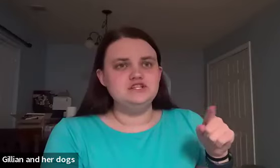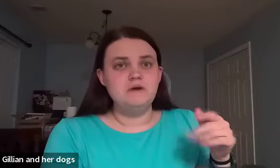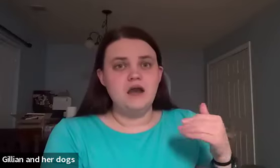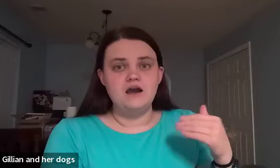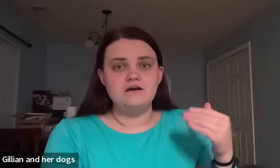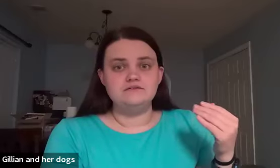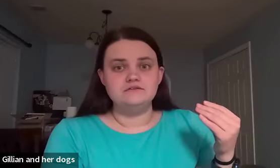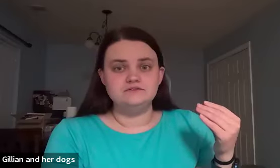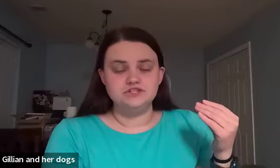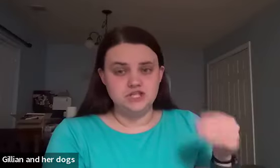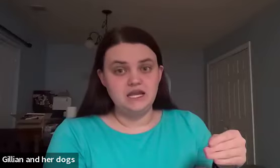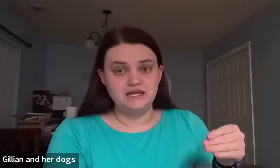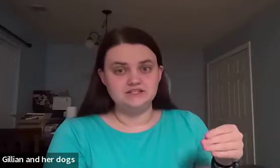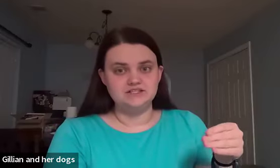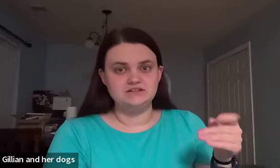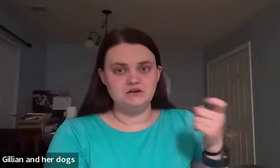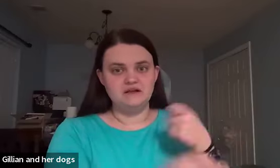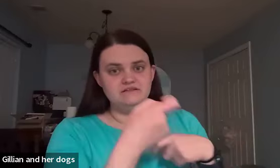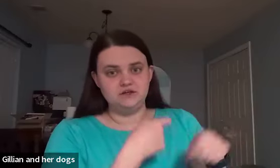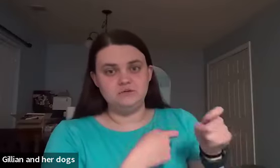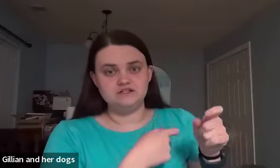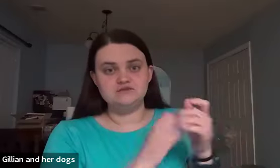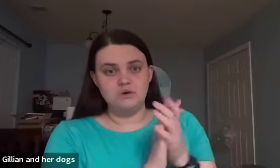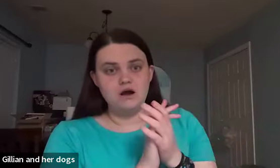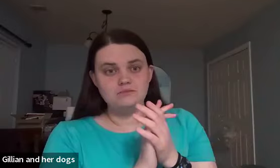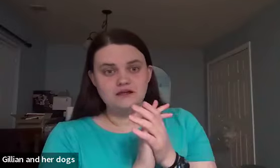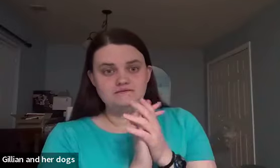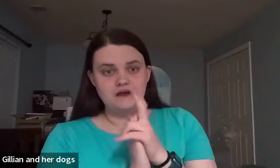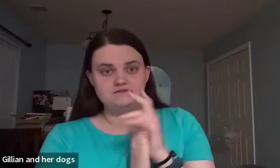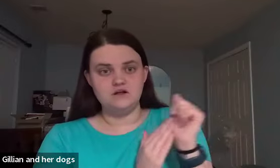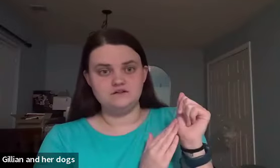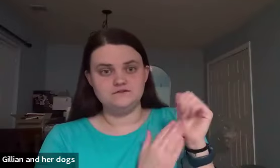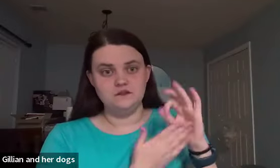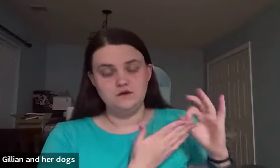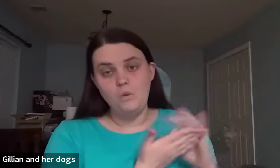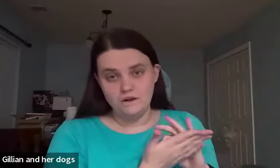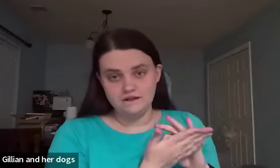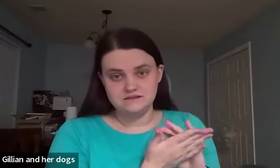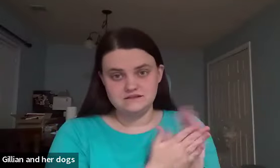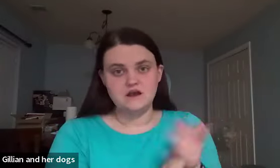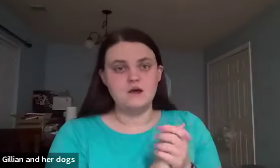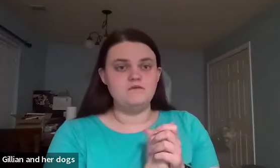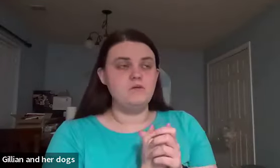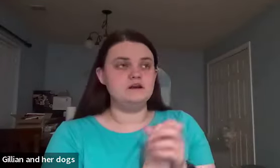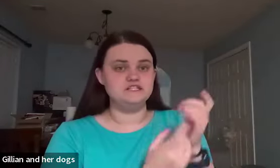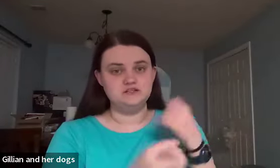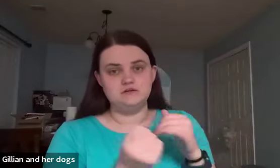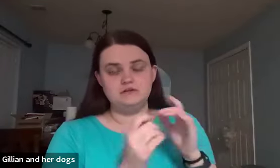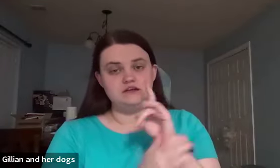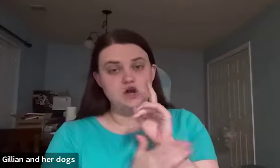do you have change or like you want to swap like $5 for like coins? If I wanted to do or like a